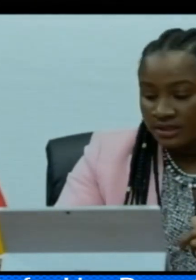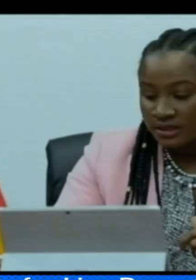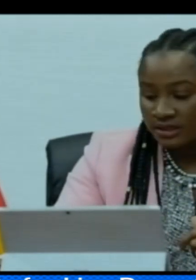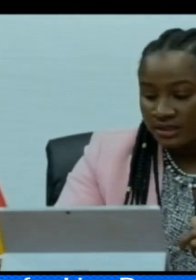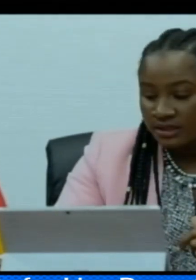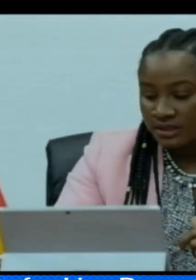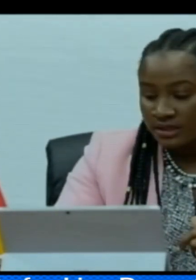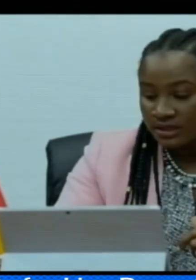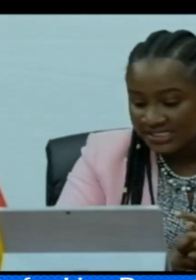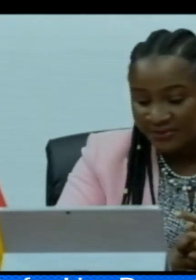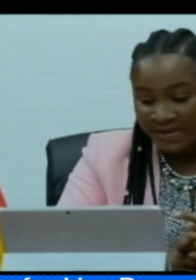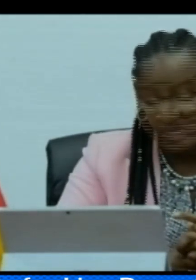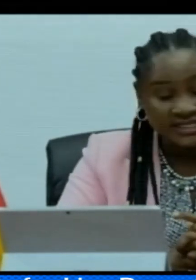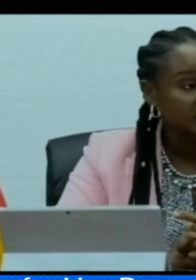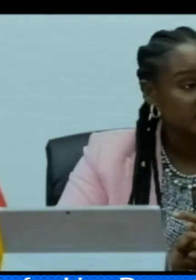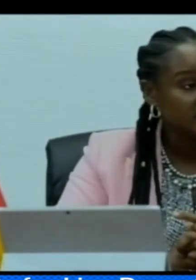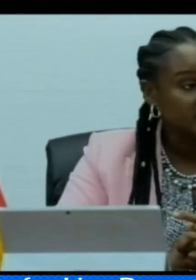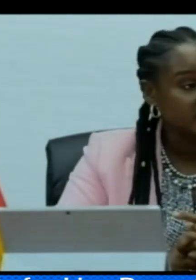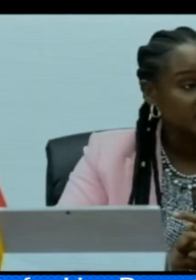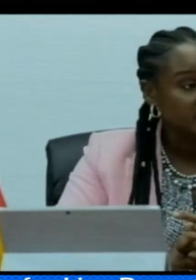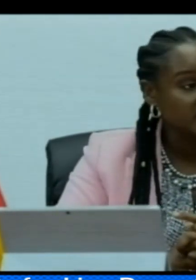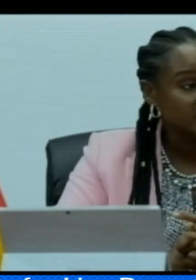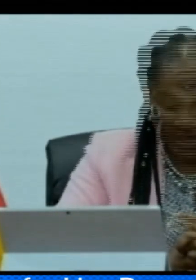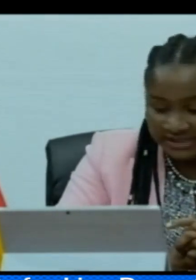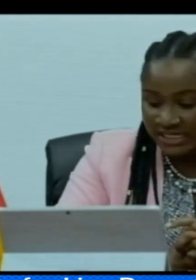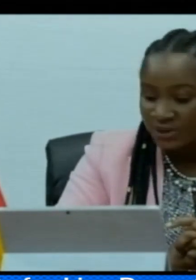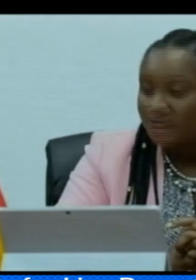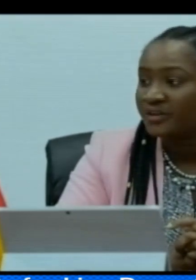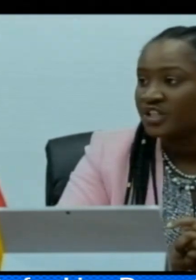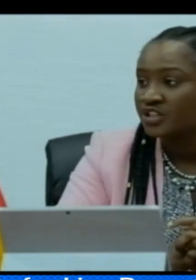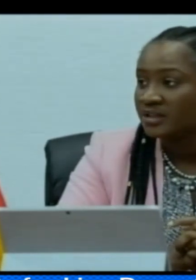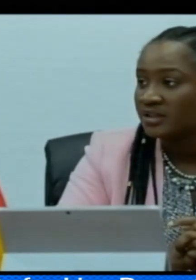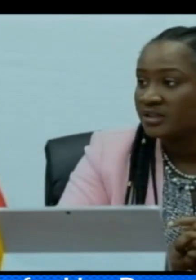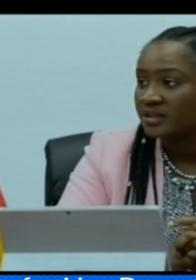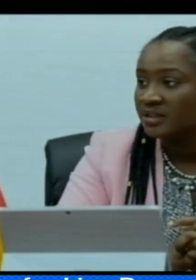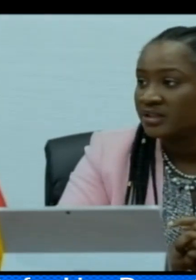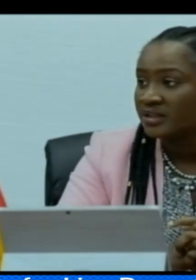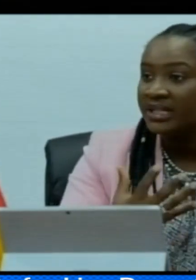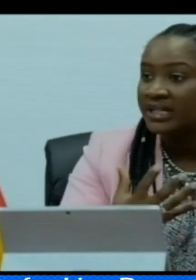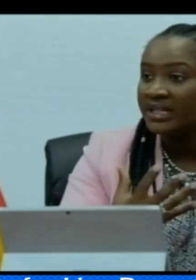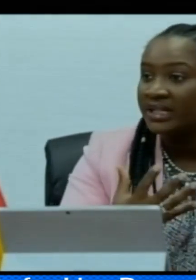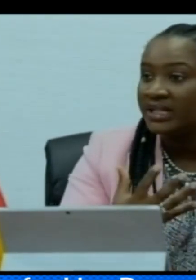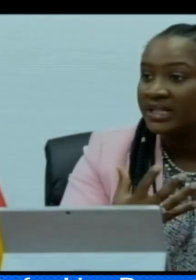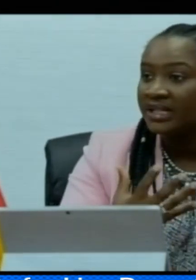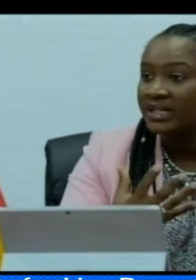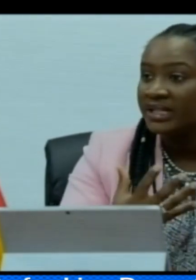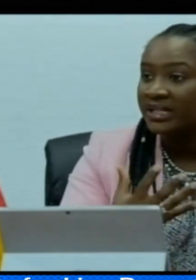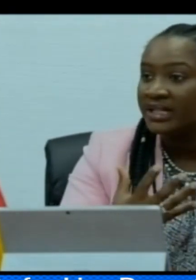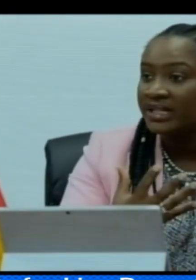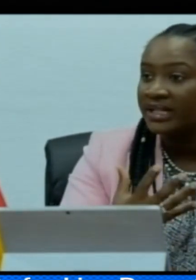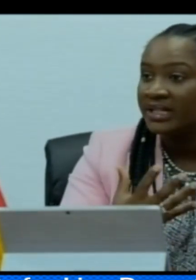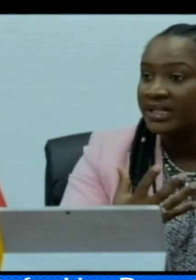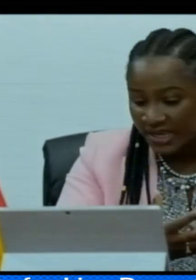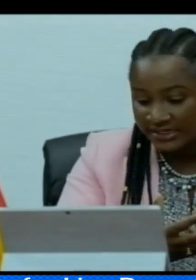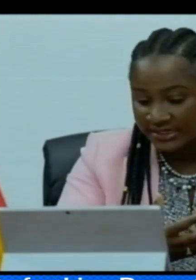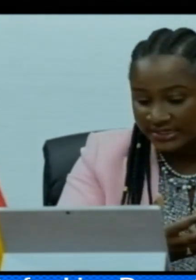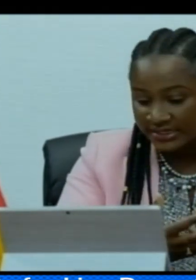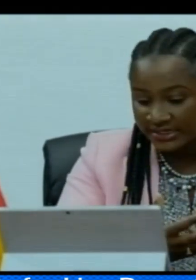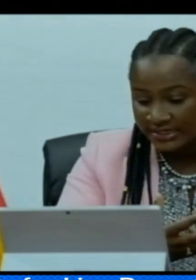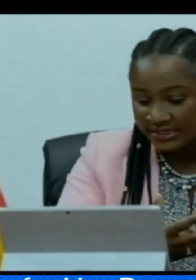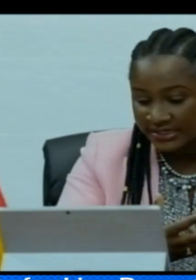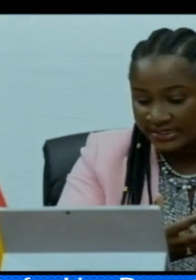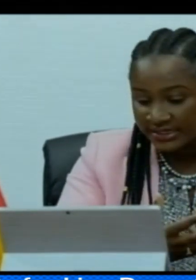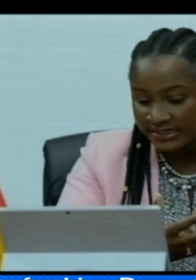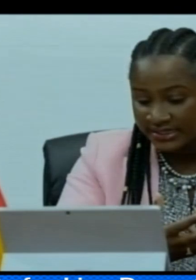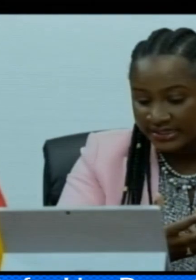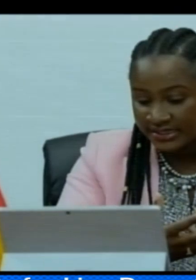Carriacou and Petite Martinique Affairs effected the required repairs and renovations to the buildings and facilities that were identified,